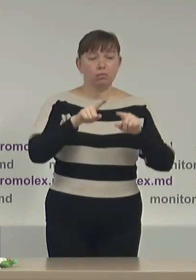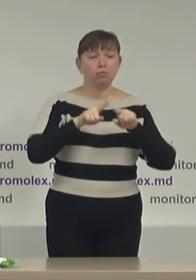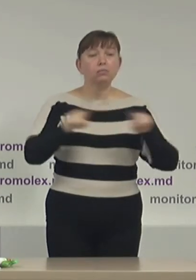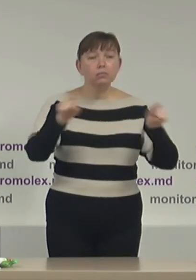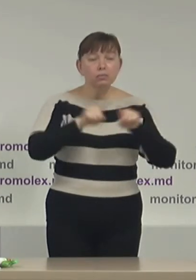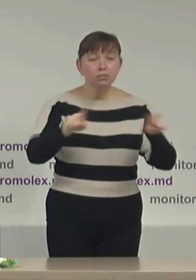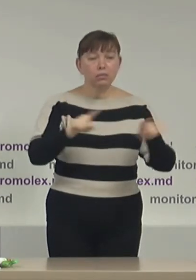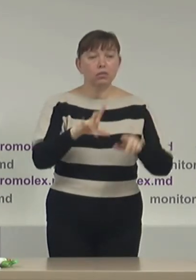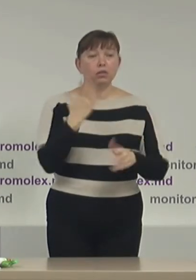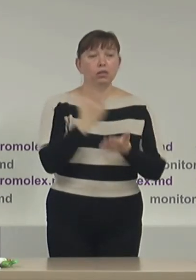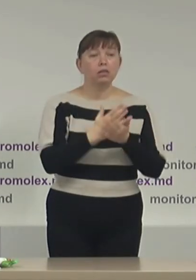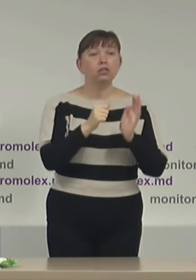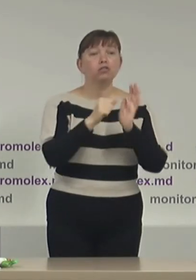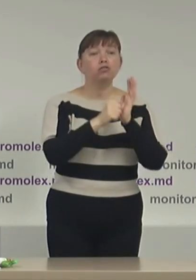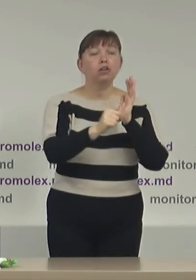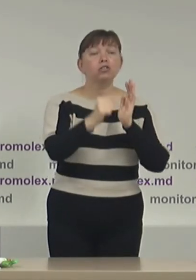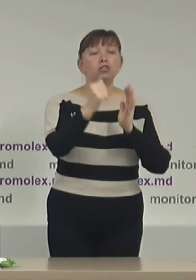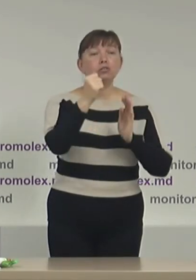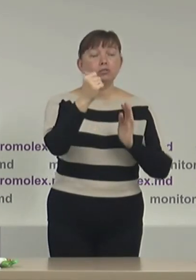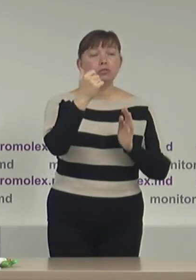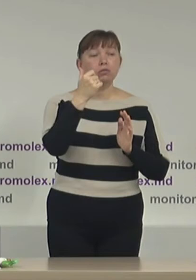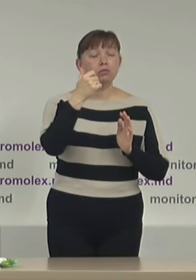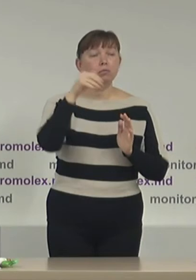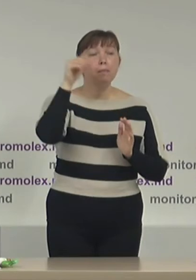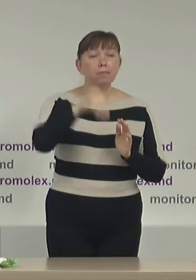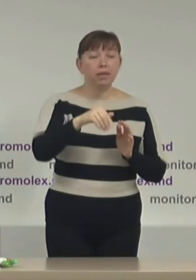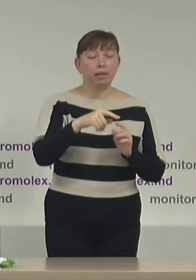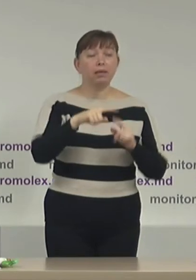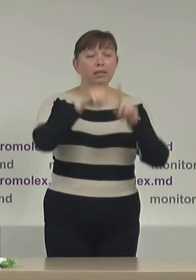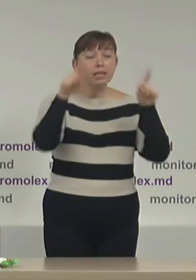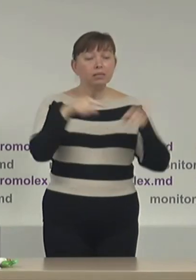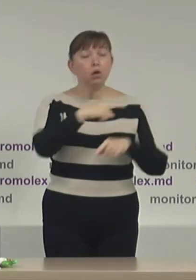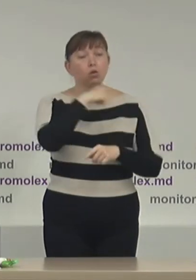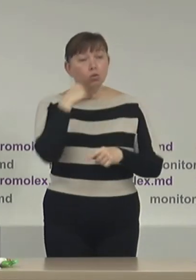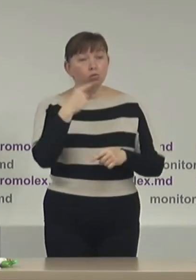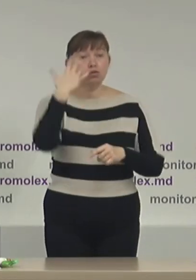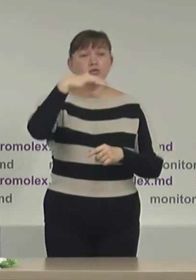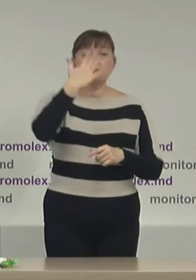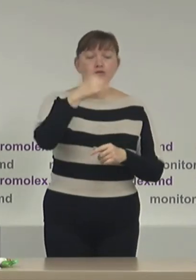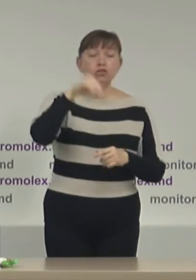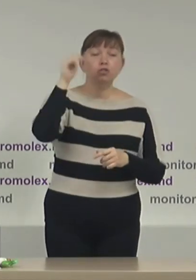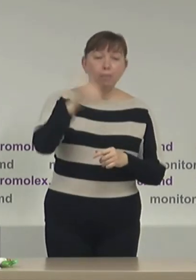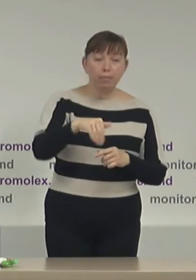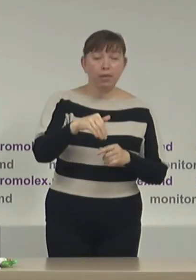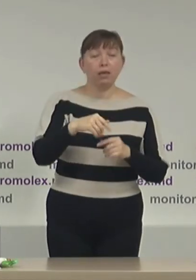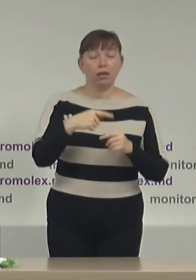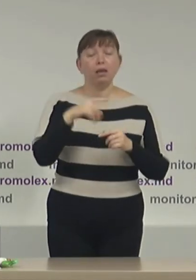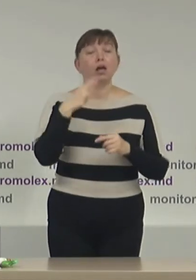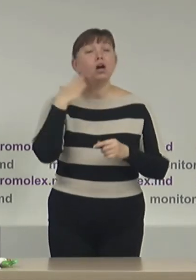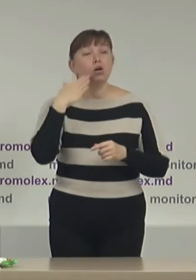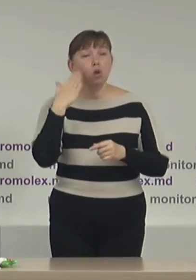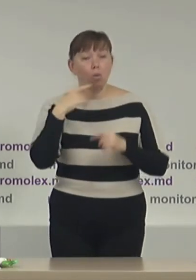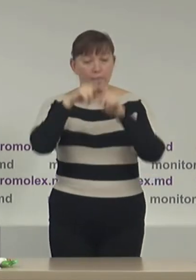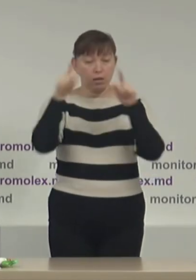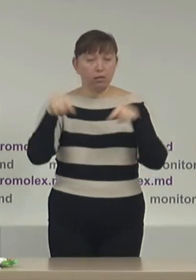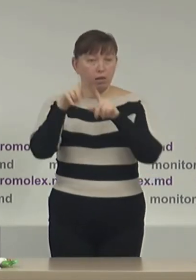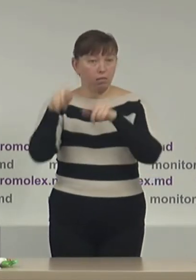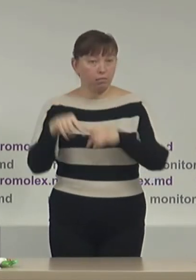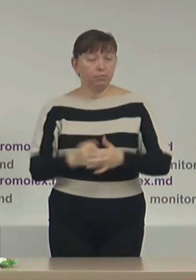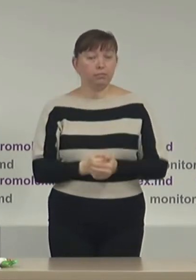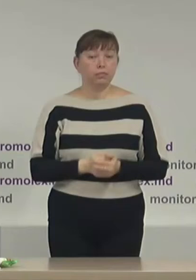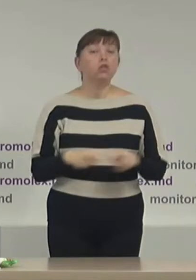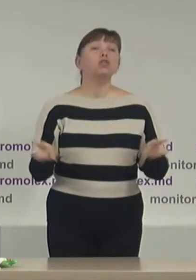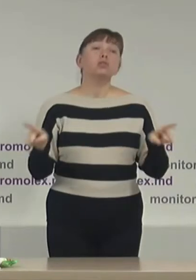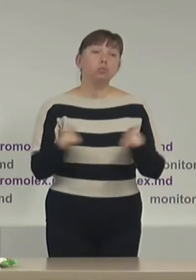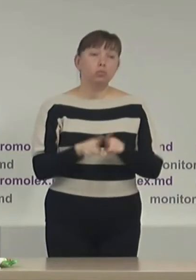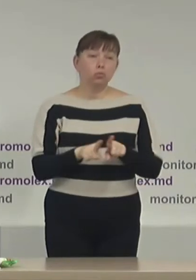for electioneering materials is 65,000 copies in Russian and 55,000 copies